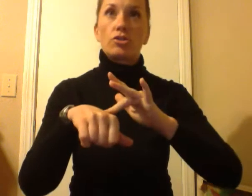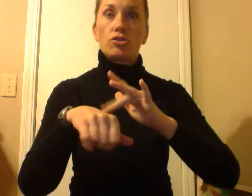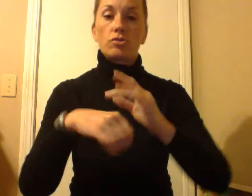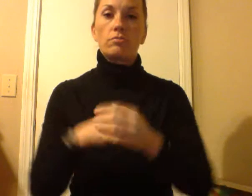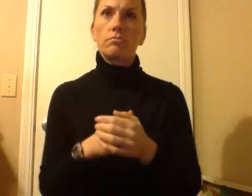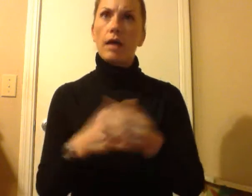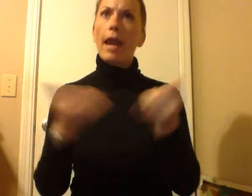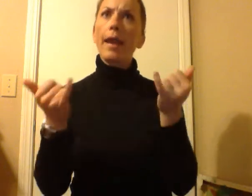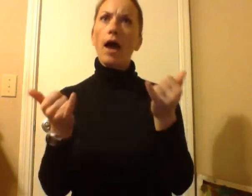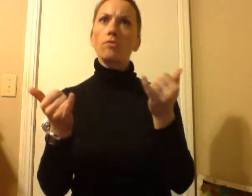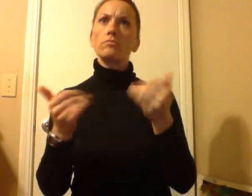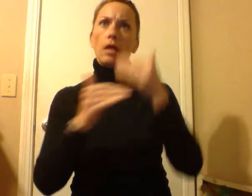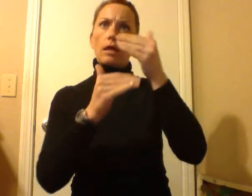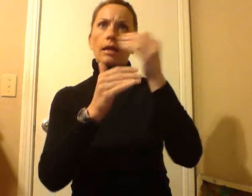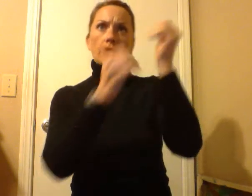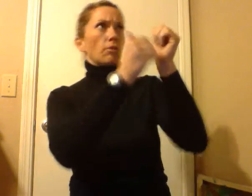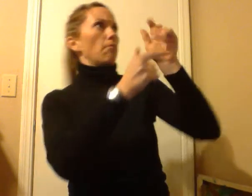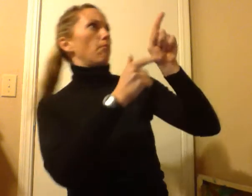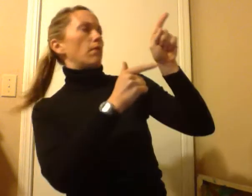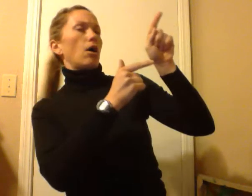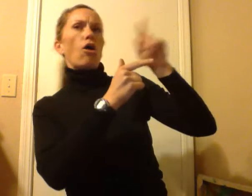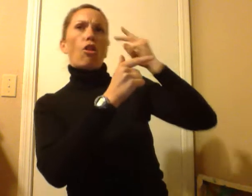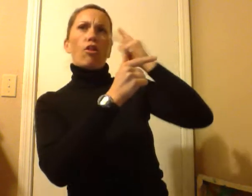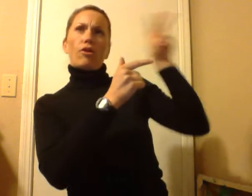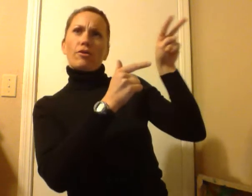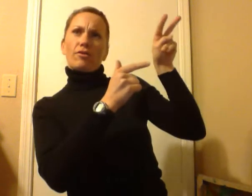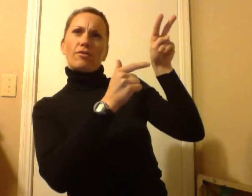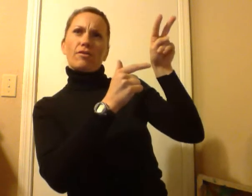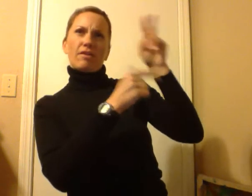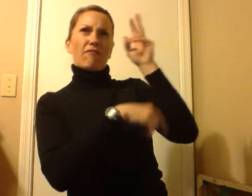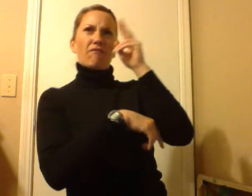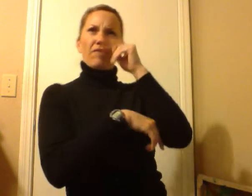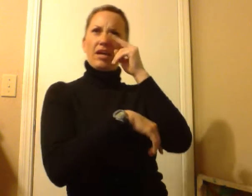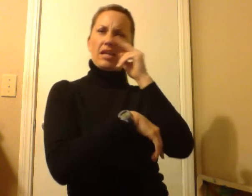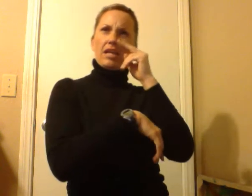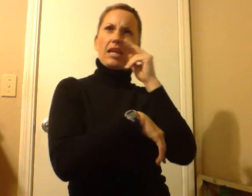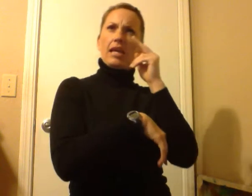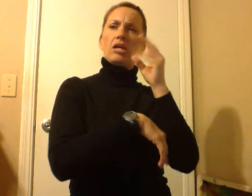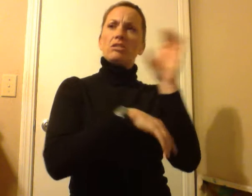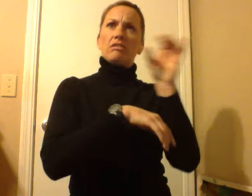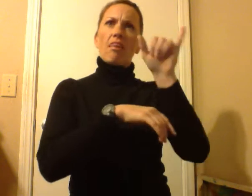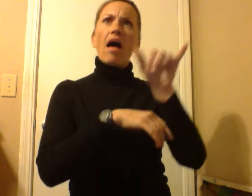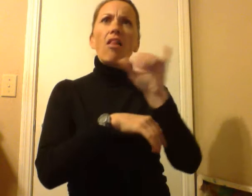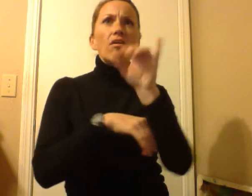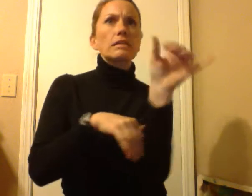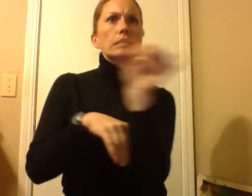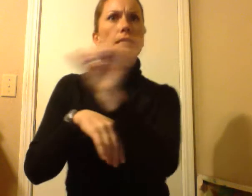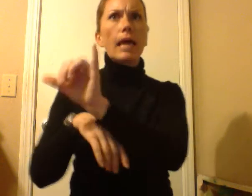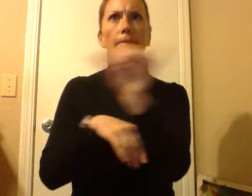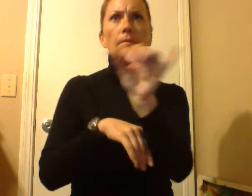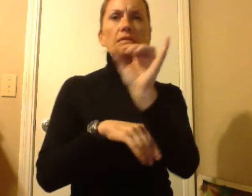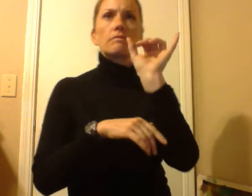funny shape. Does that look similar to the shape you just saw? It certainly is. It looks like